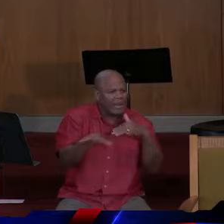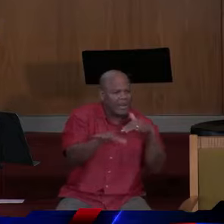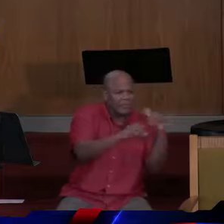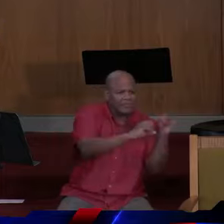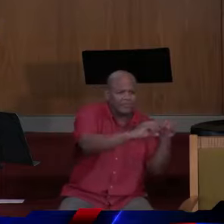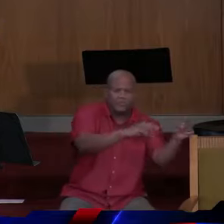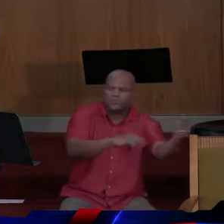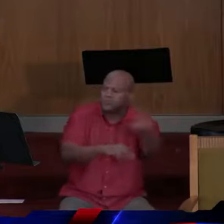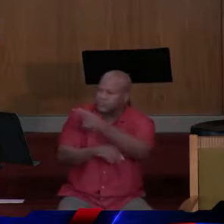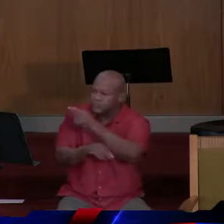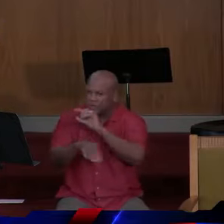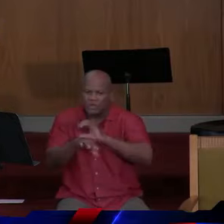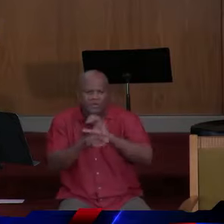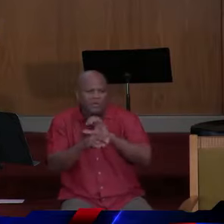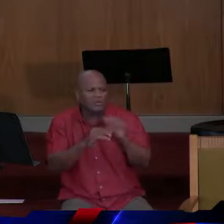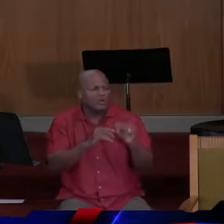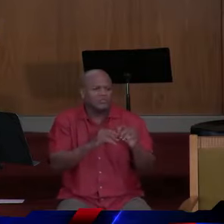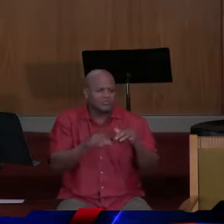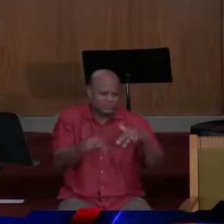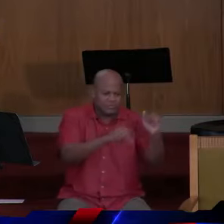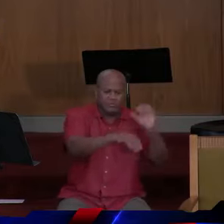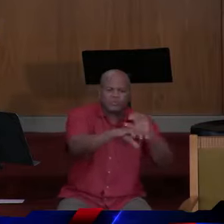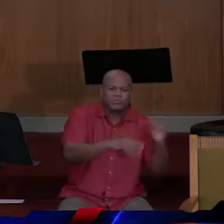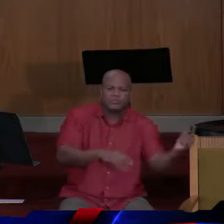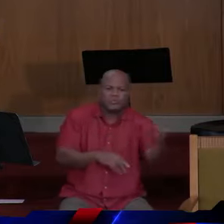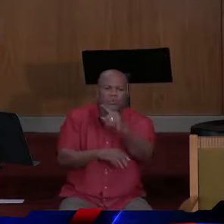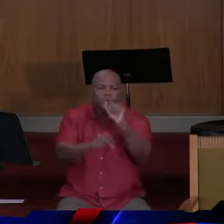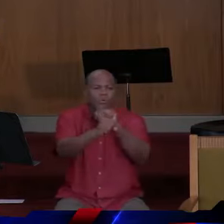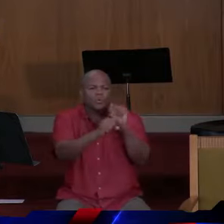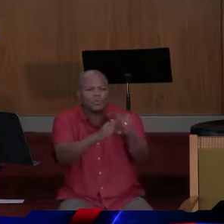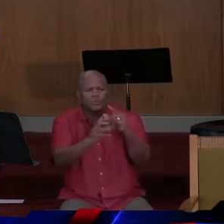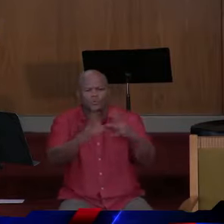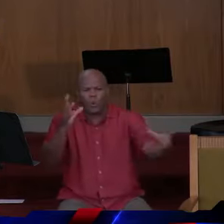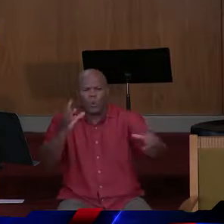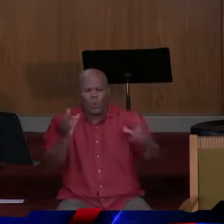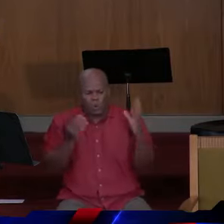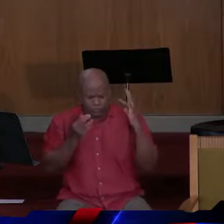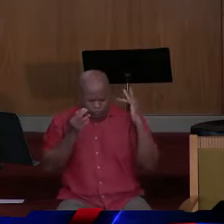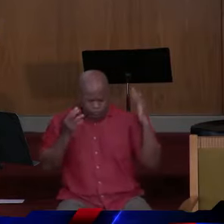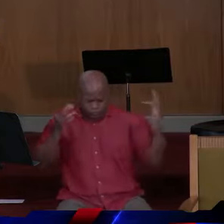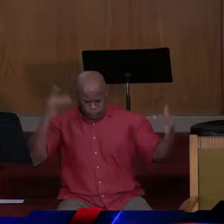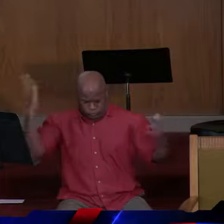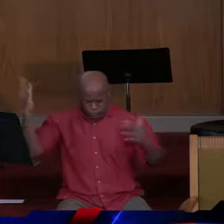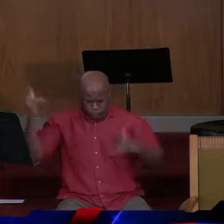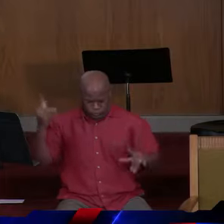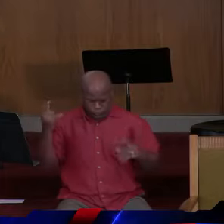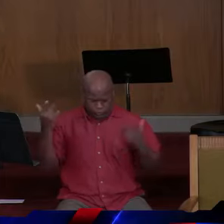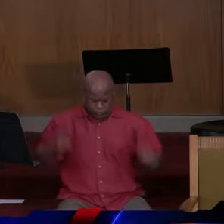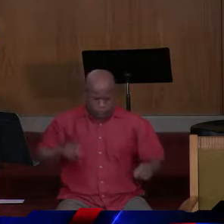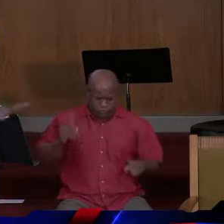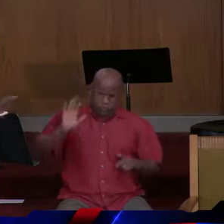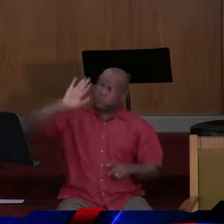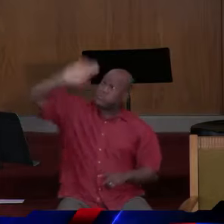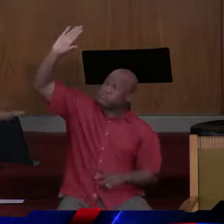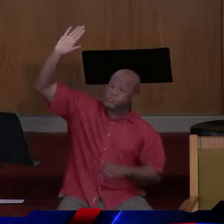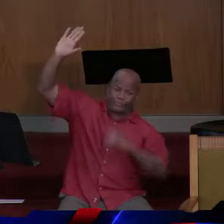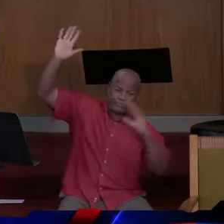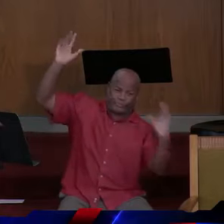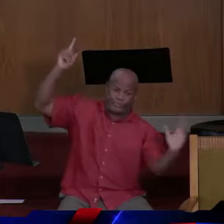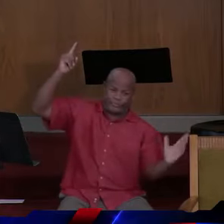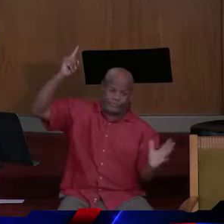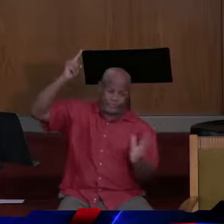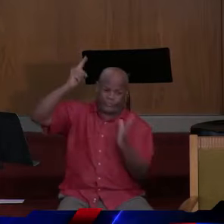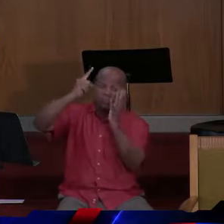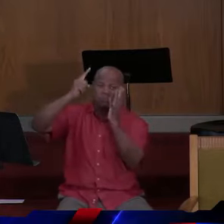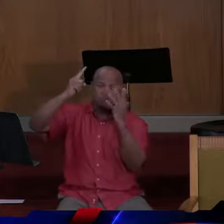left church and went to work, when you got to your cubicle, you were so glowing from being in God's presence that people that didn't even